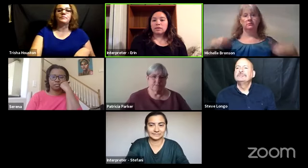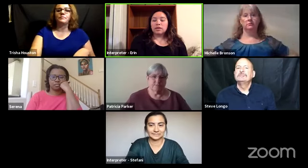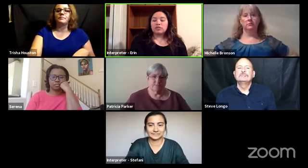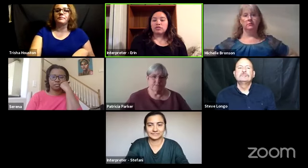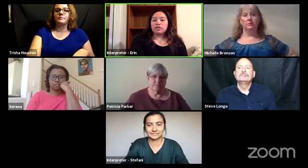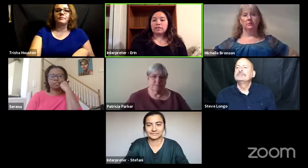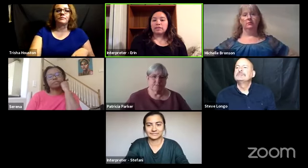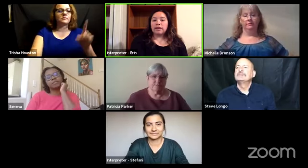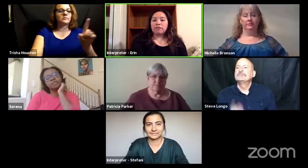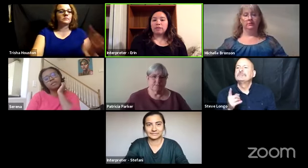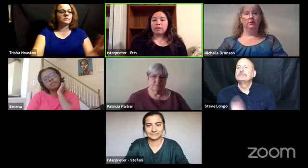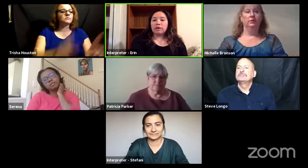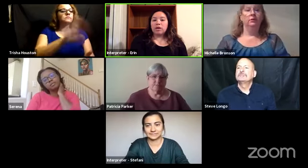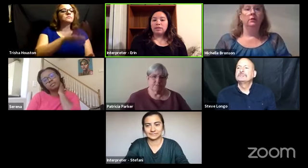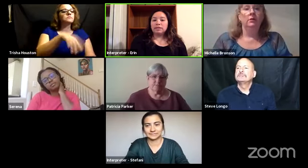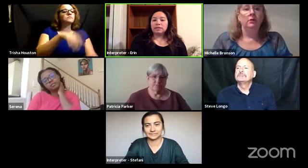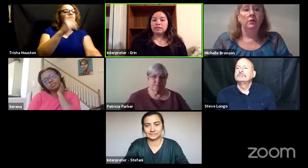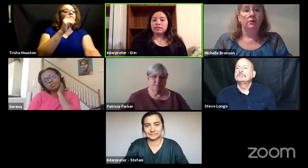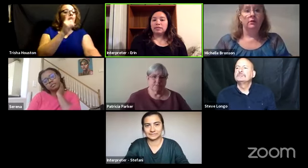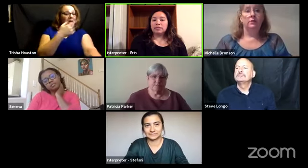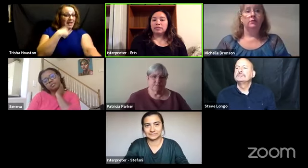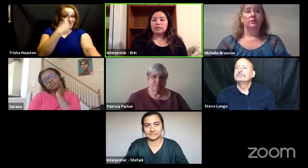Okay, Trisha's asking now for public comments.